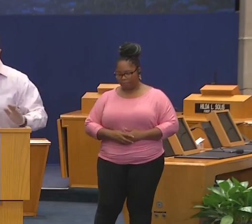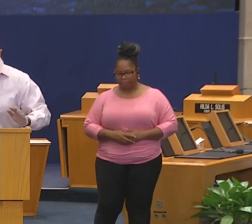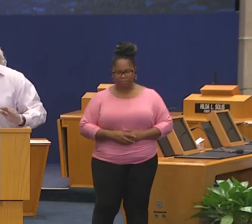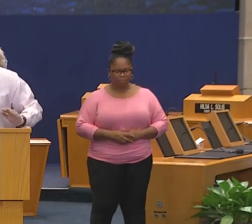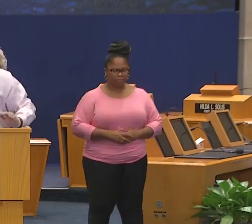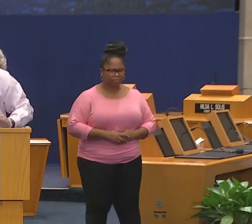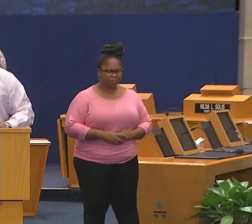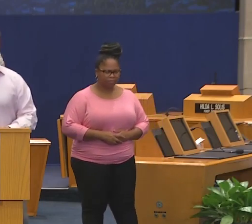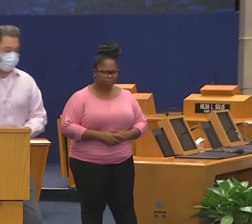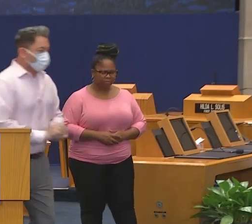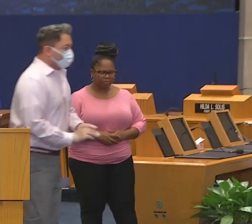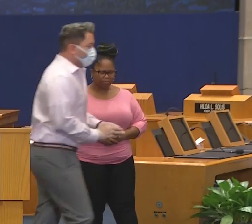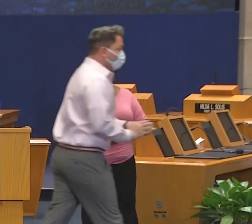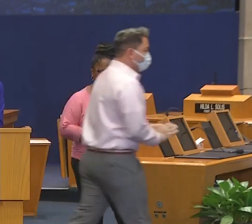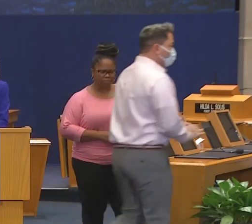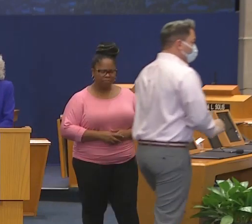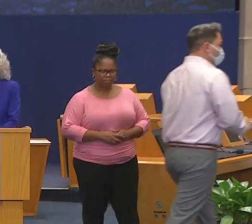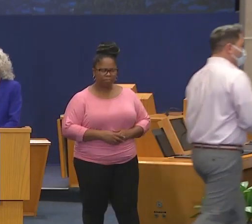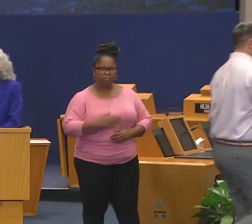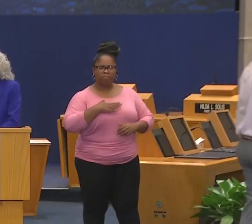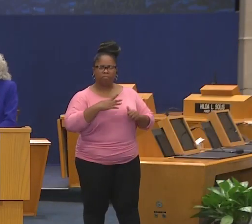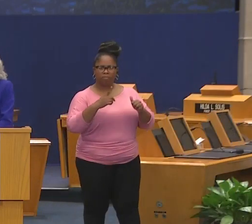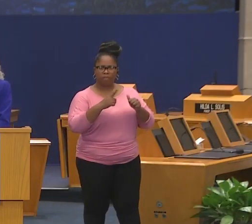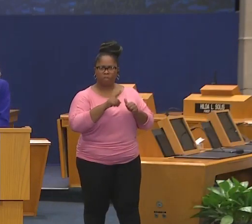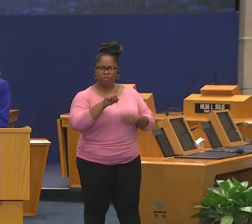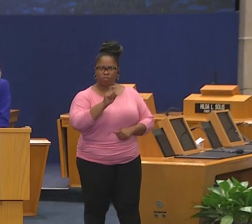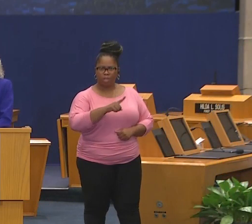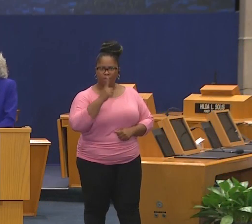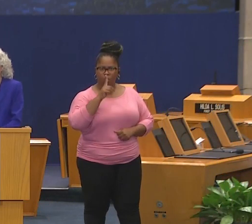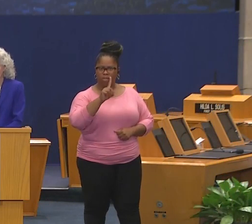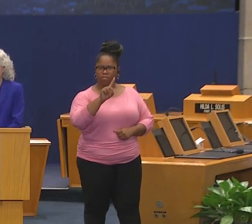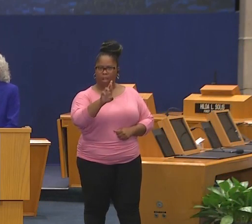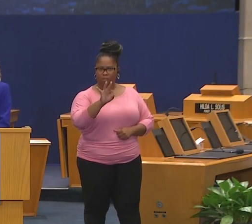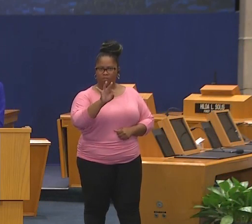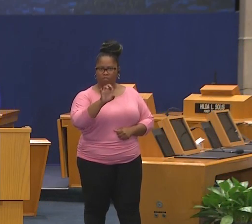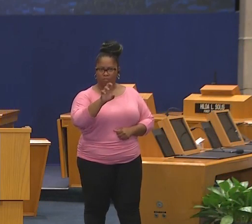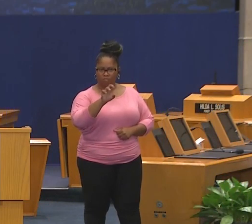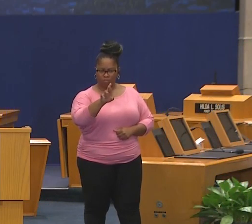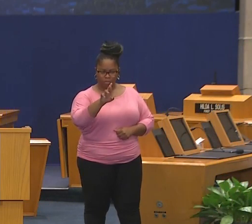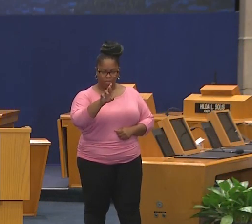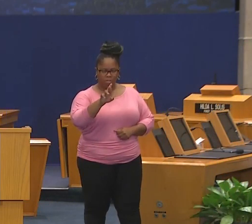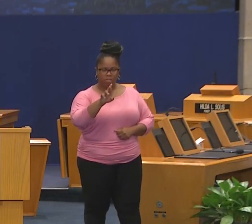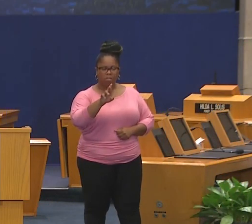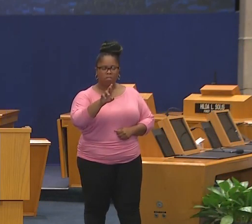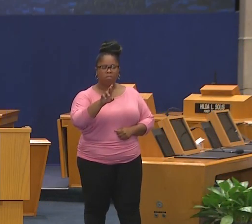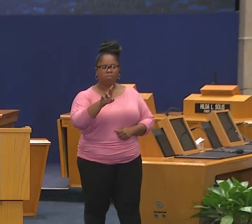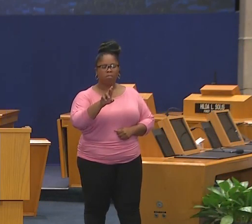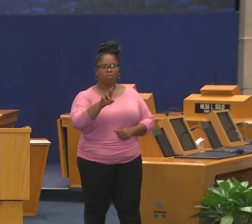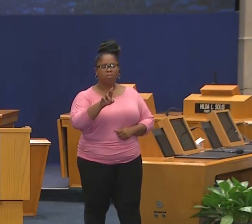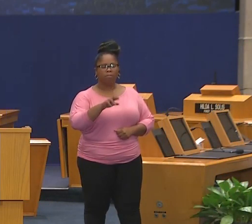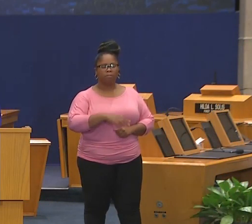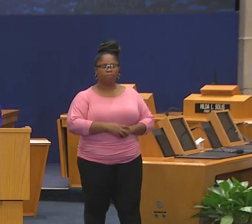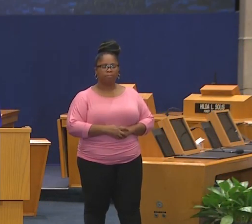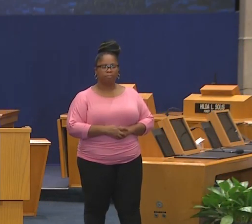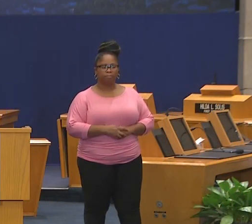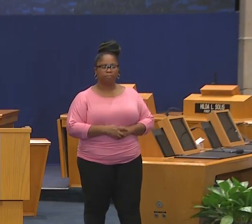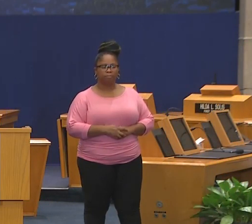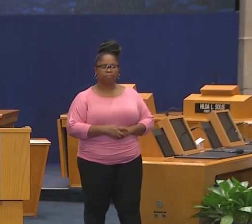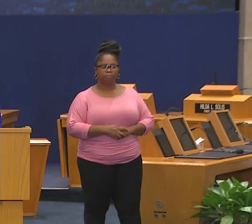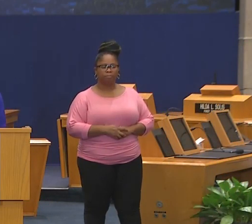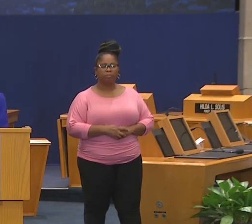Thanks for taking my question. My first question is for Dr. Ferrer. With the testing that was conducted to test